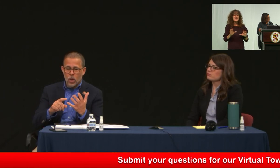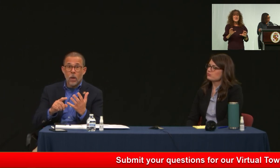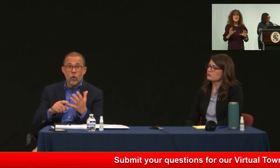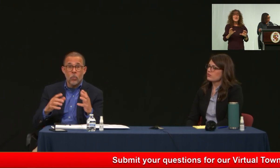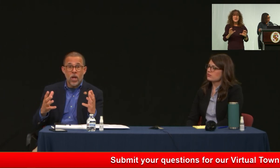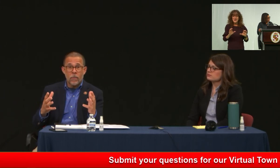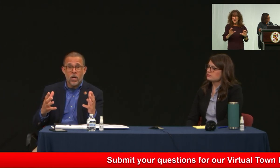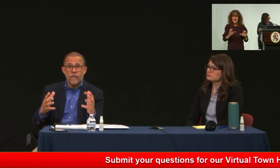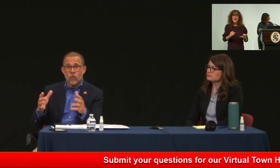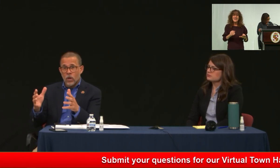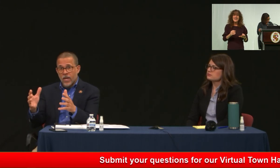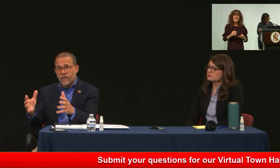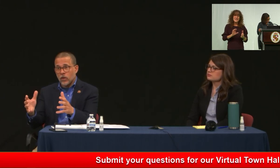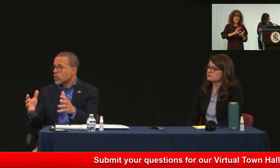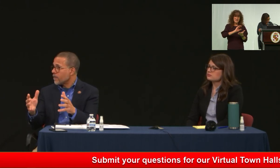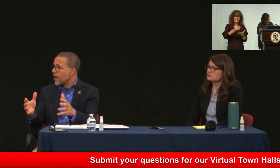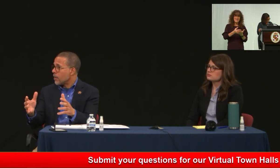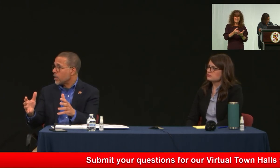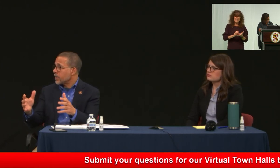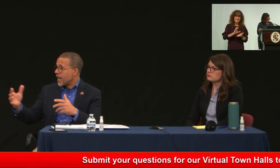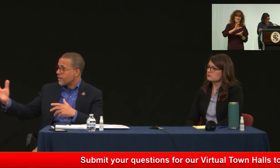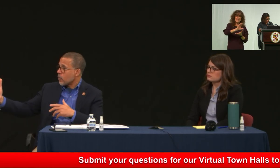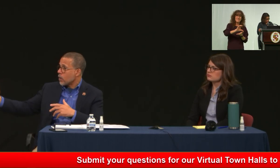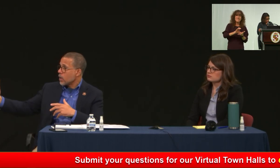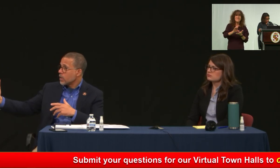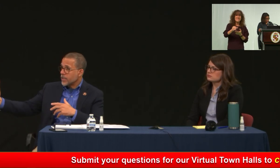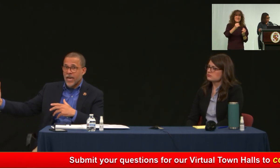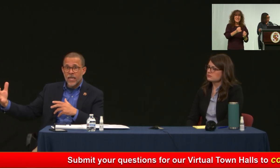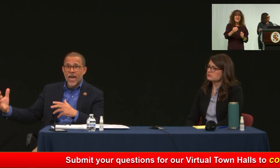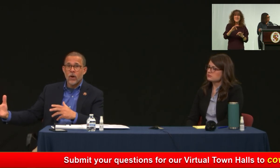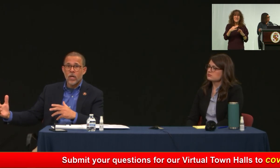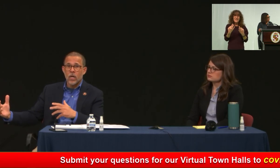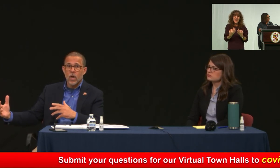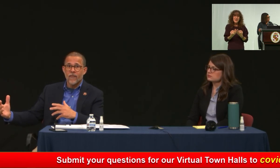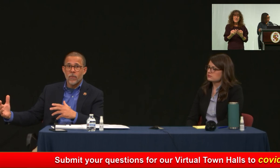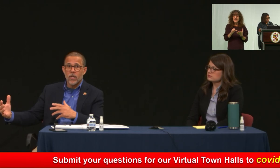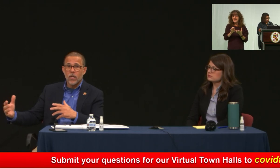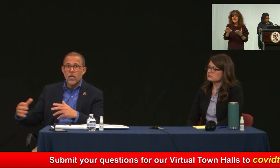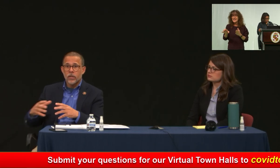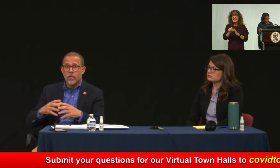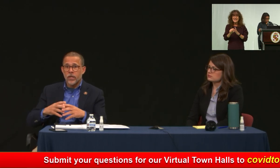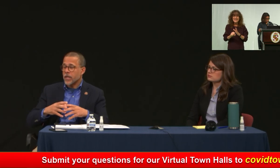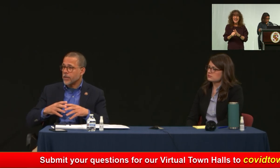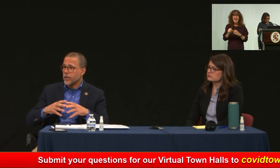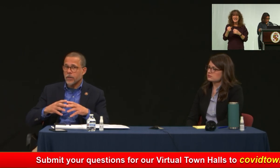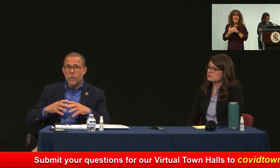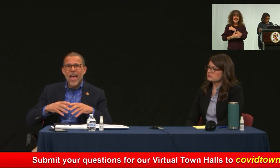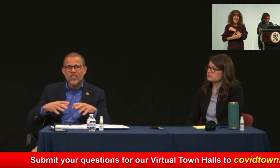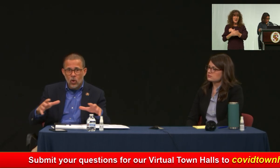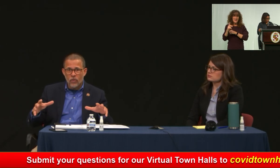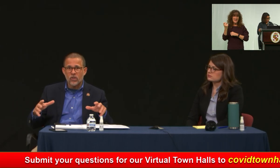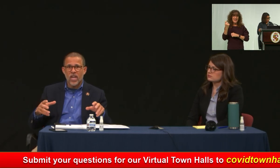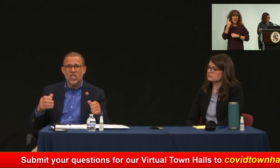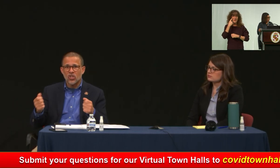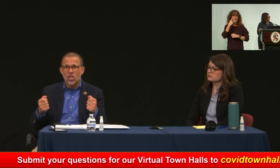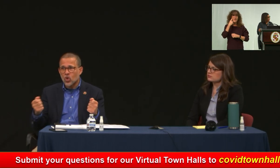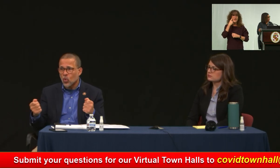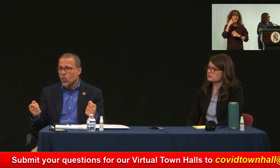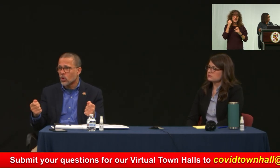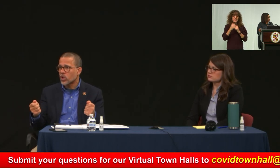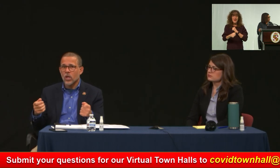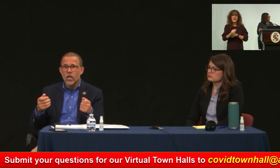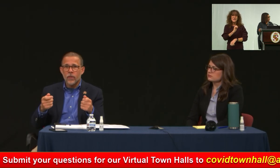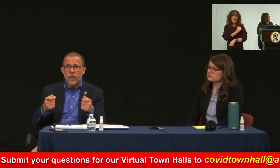to appropriate money for individuals and families and for state and county government to pass the authorizations,